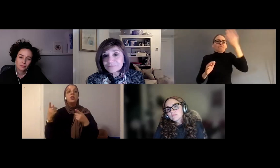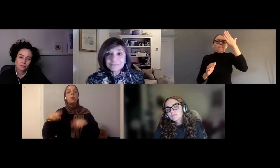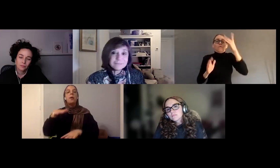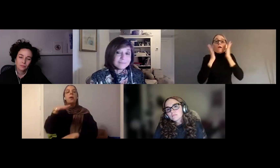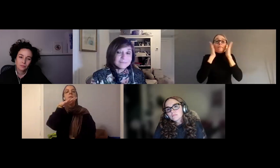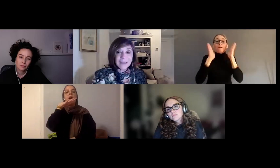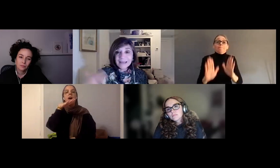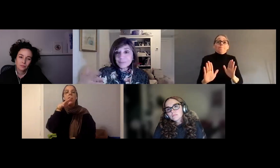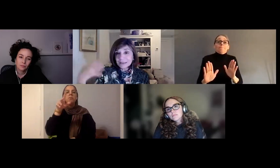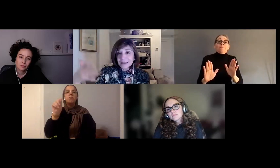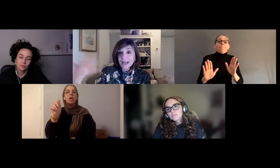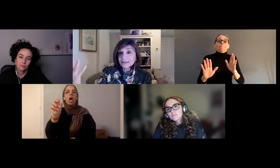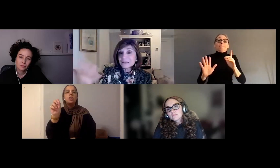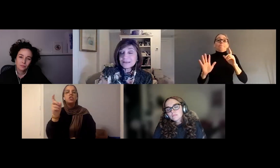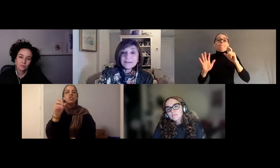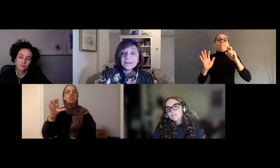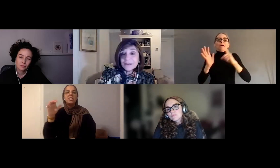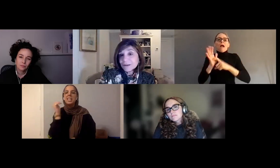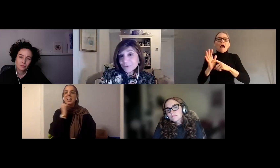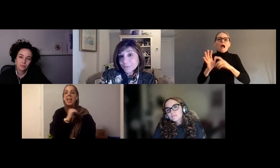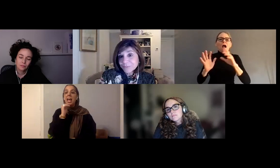mother had me enact